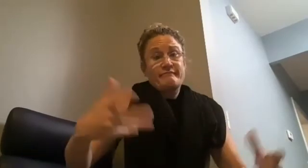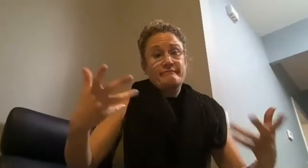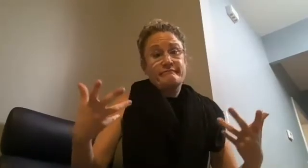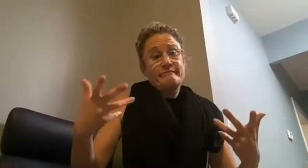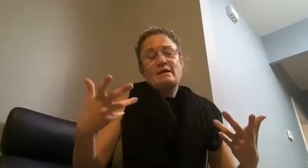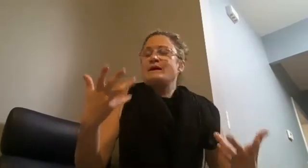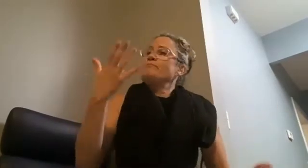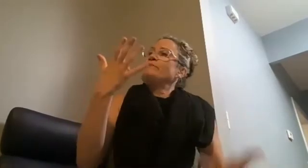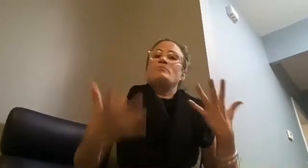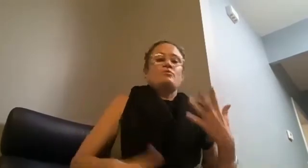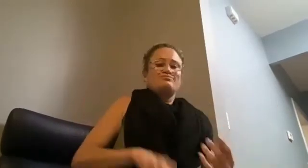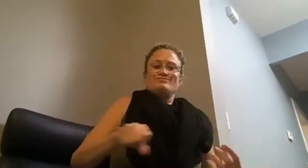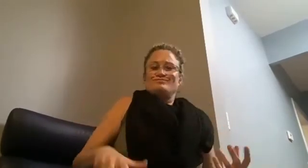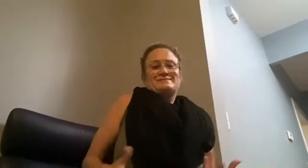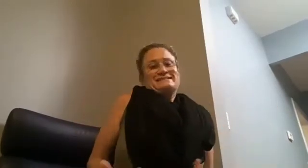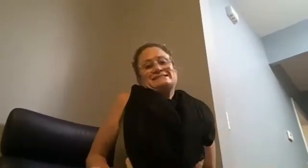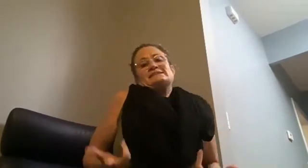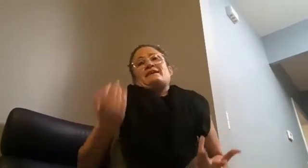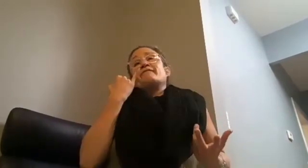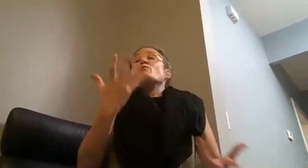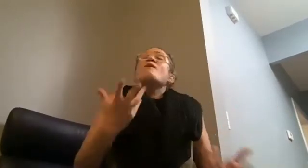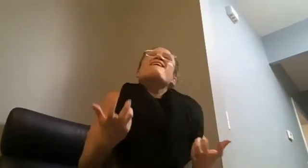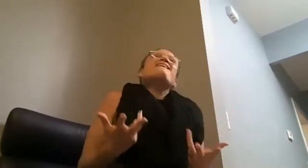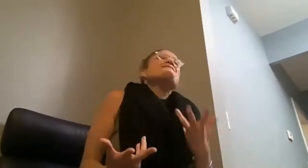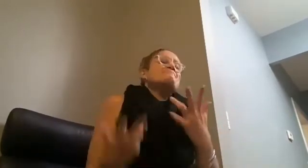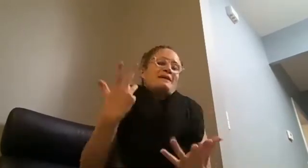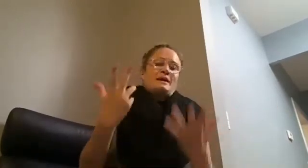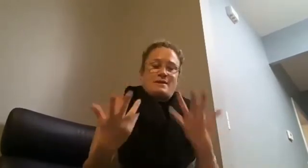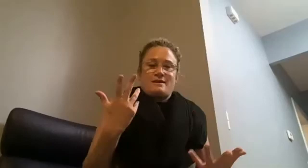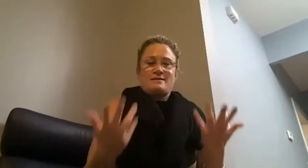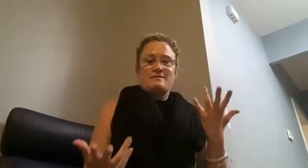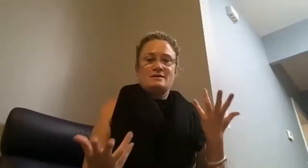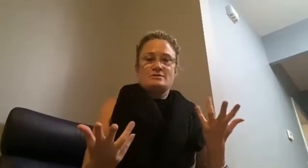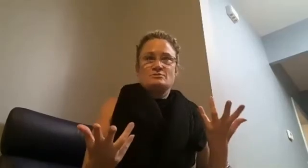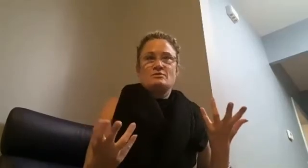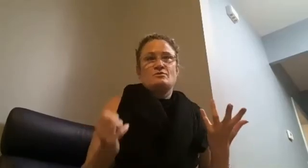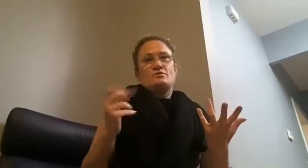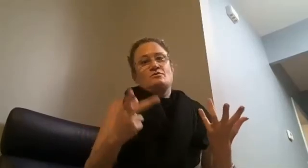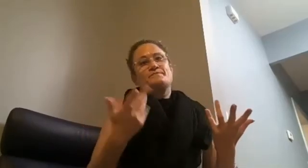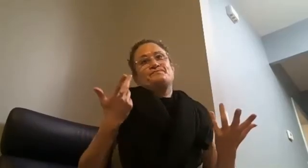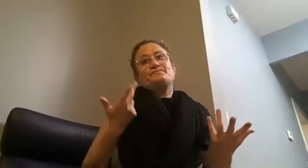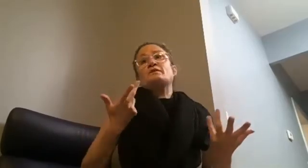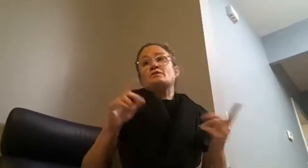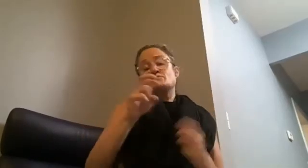over the world. And if you want to do this, I think you should. And so we were like, okay, let's go on this trip. And so we